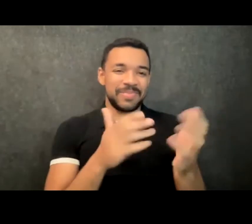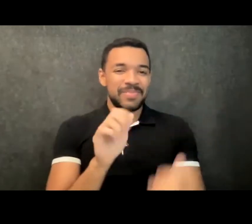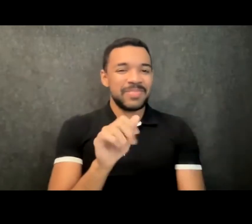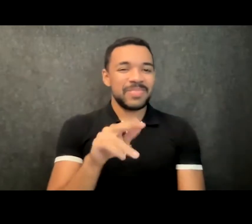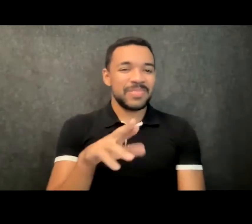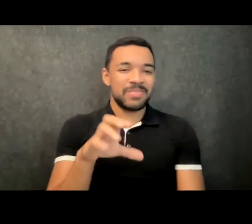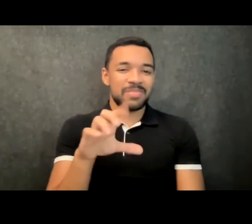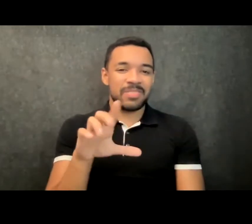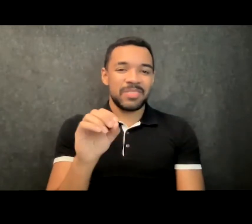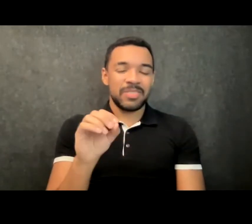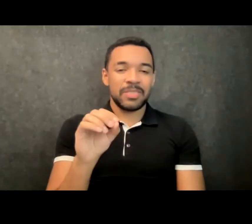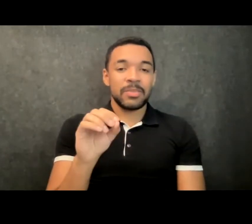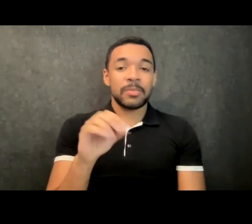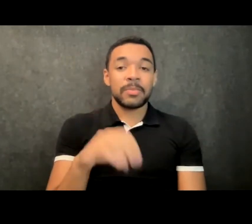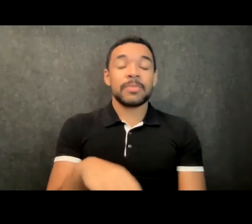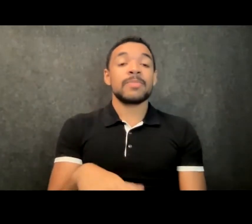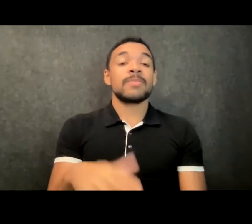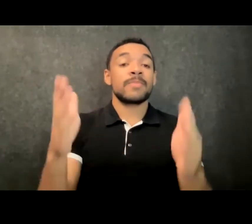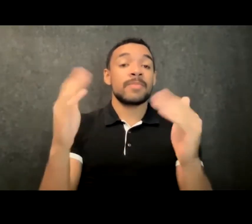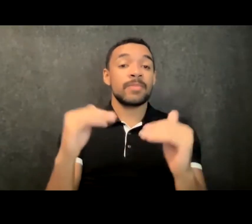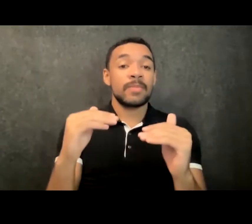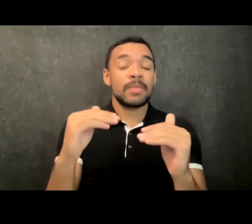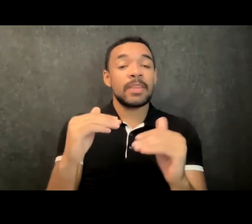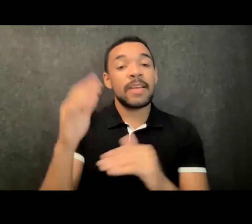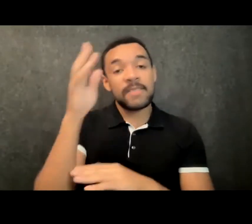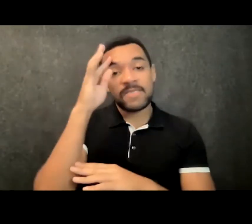So we've got another fiction coming up.